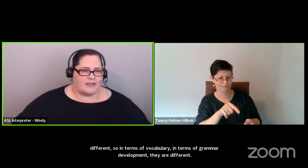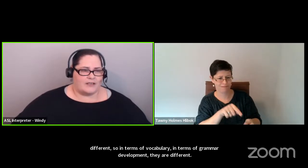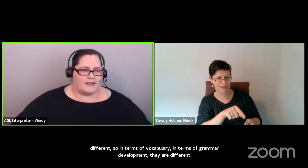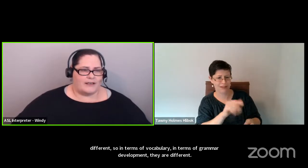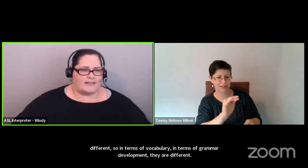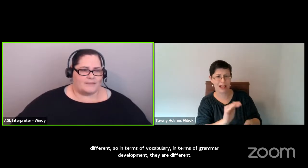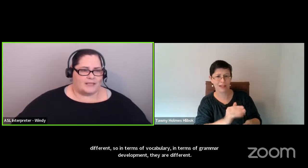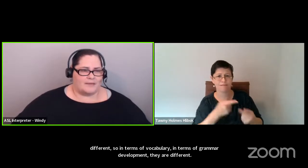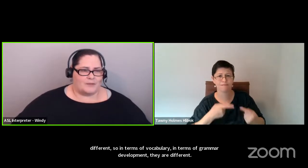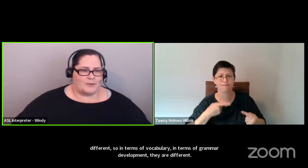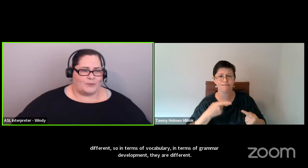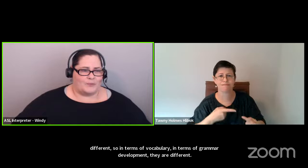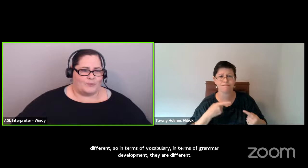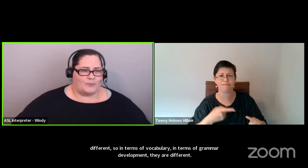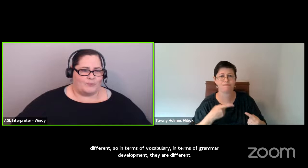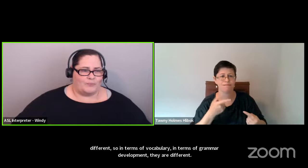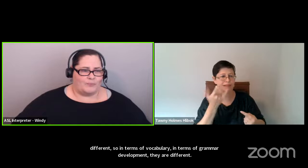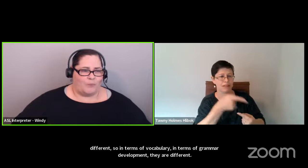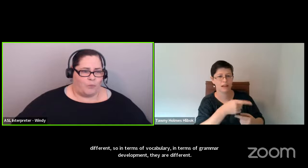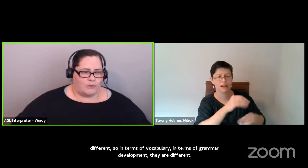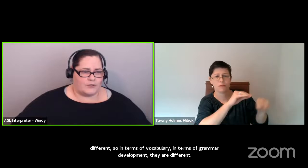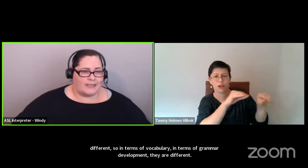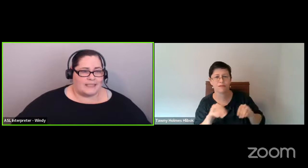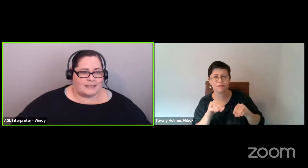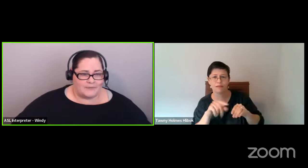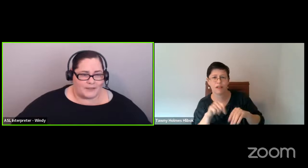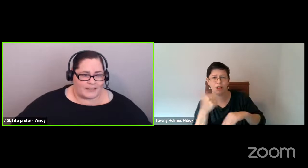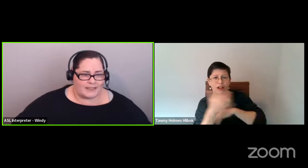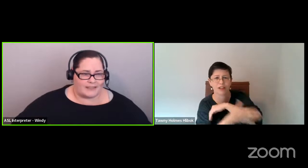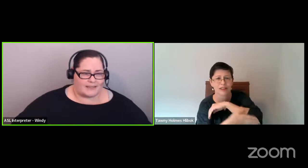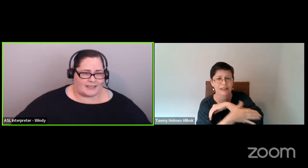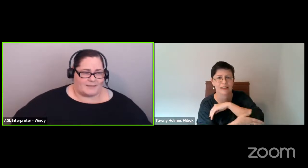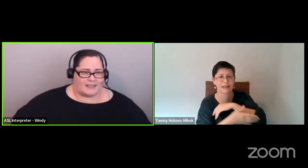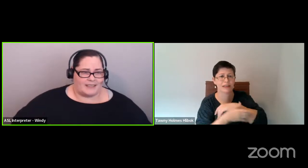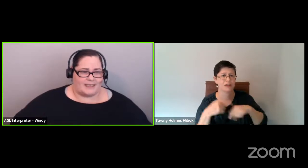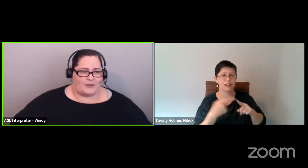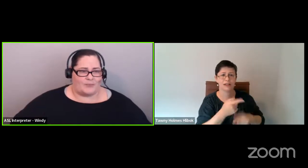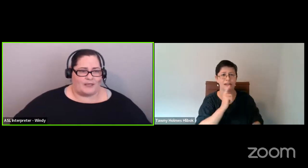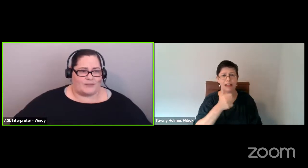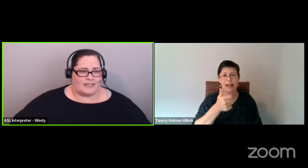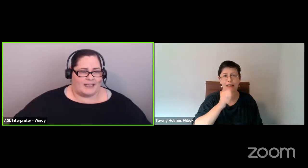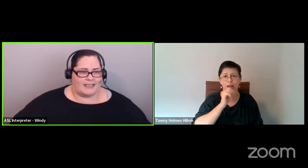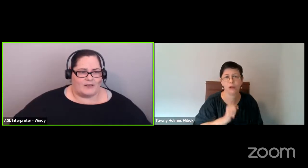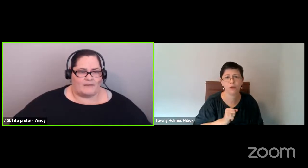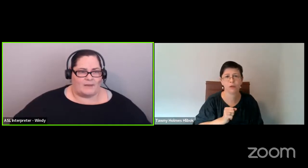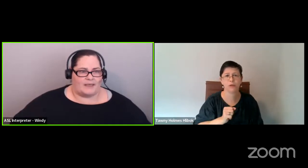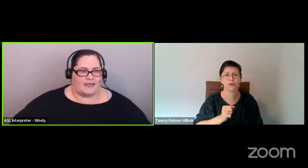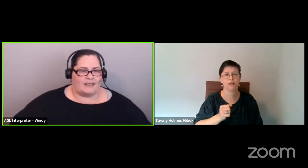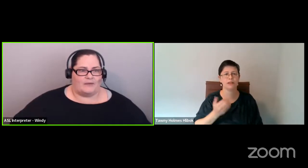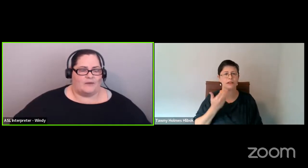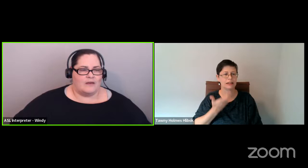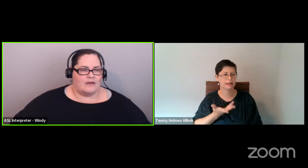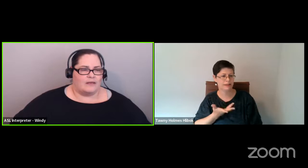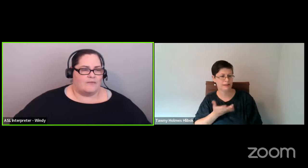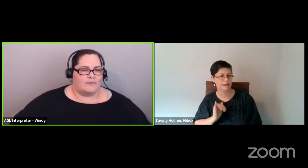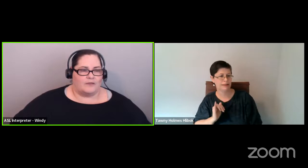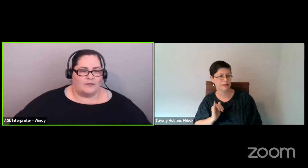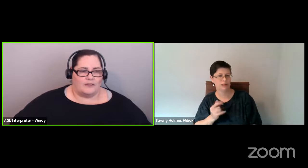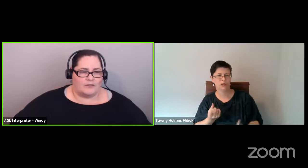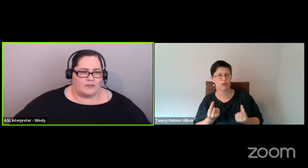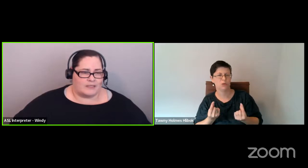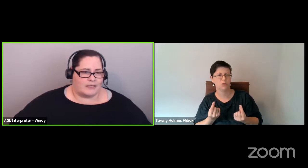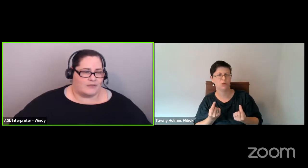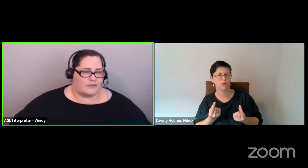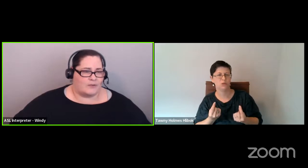important. And sometimes when you try to deliver those assessments and you bring those kids and you have maybe a kid who came from